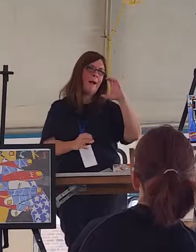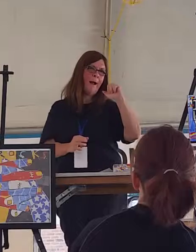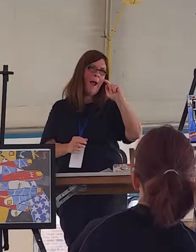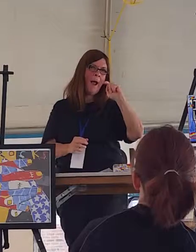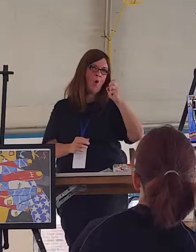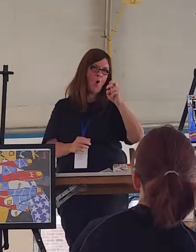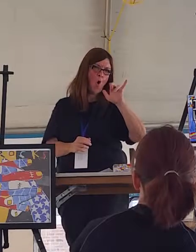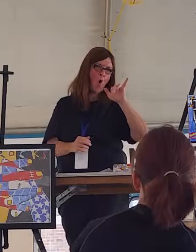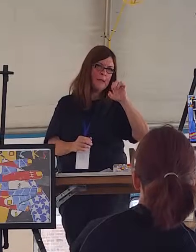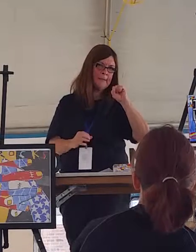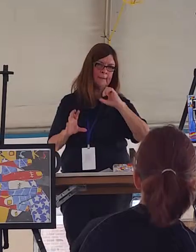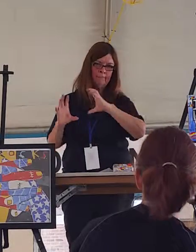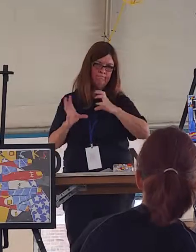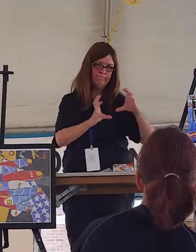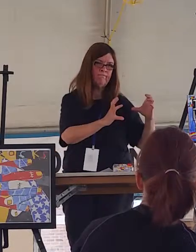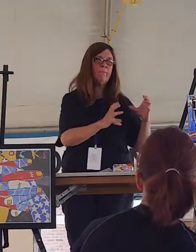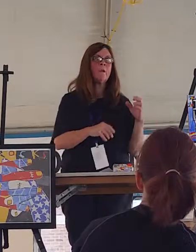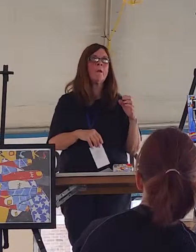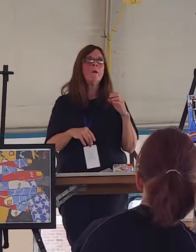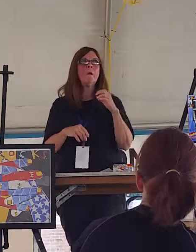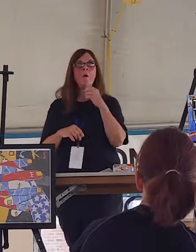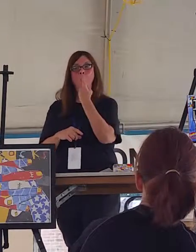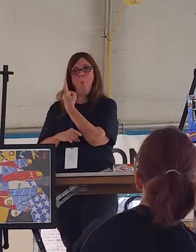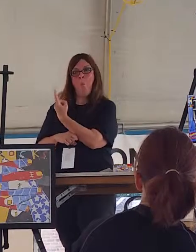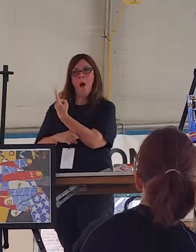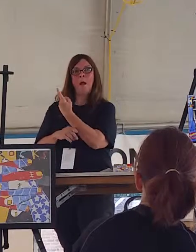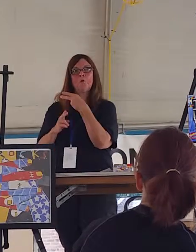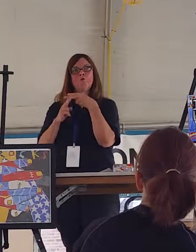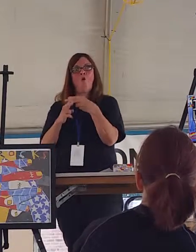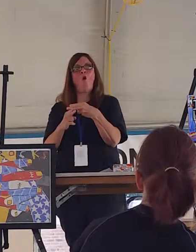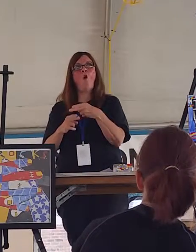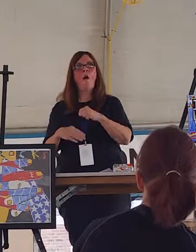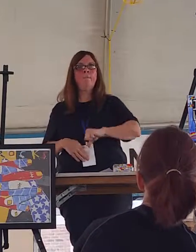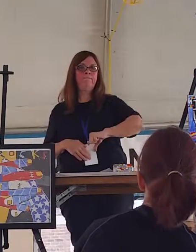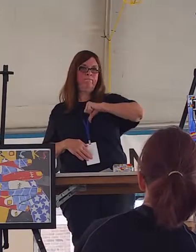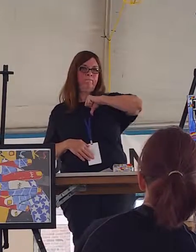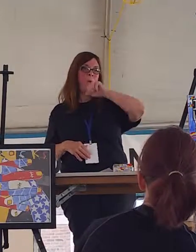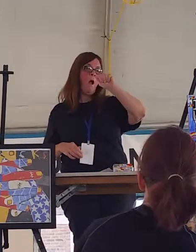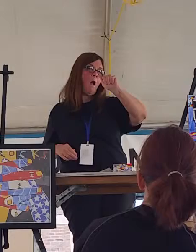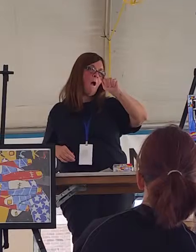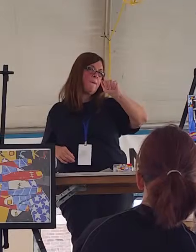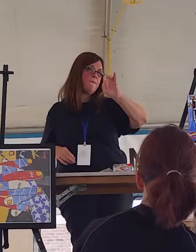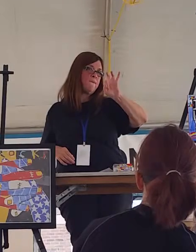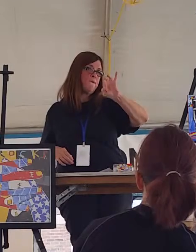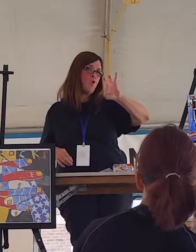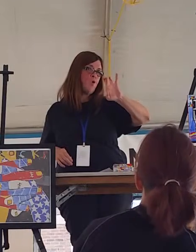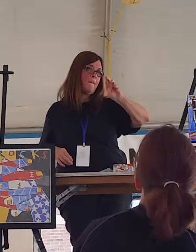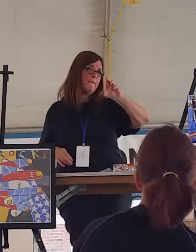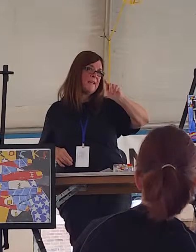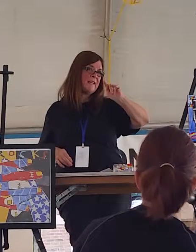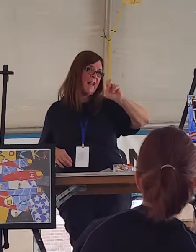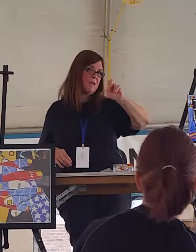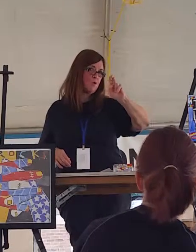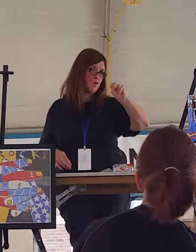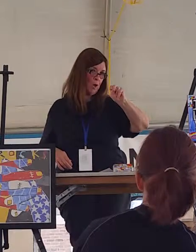There's 3 categories in DABE. One is affirmations.